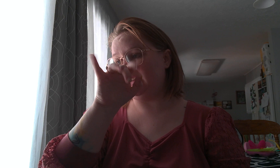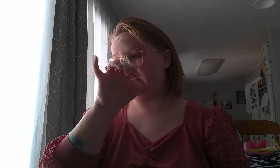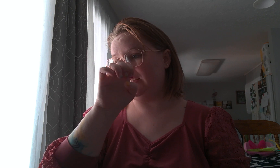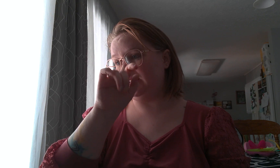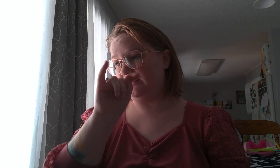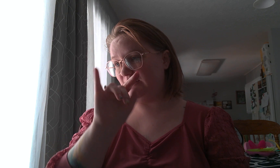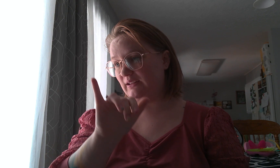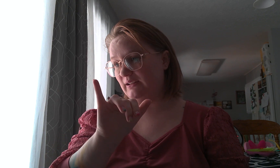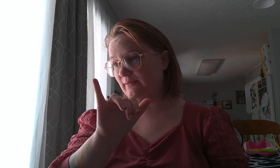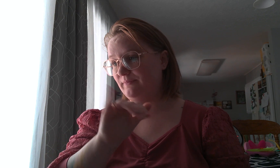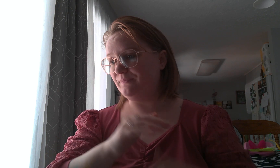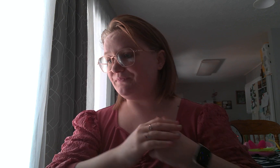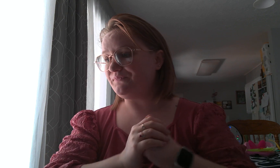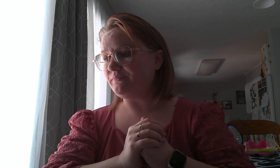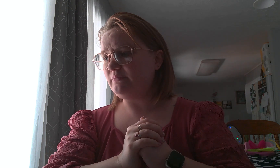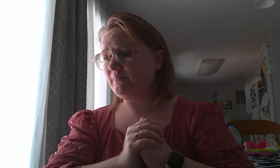and depression.